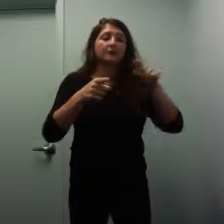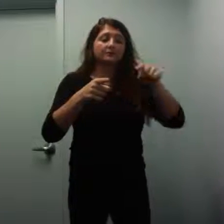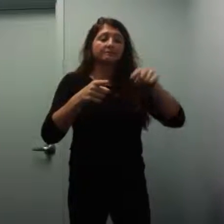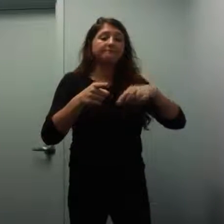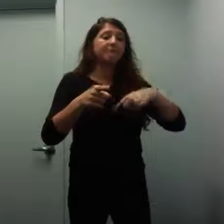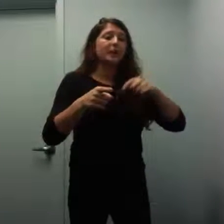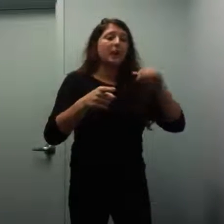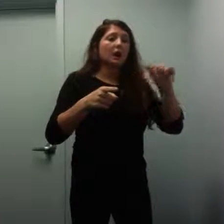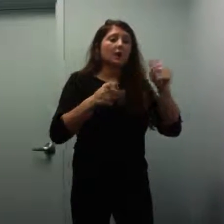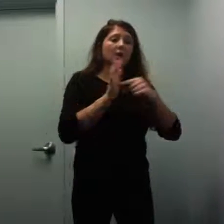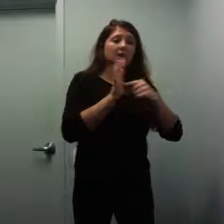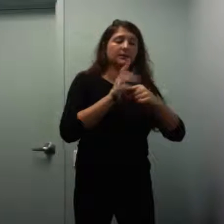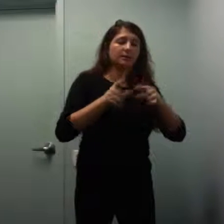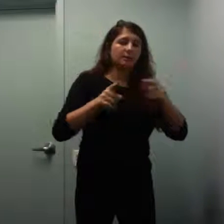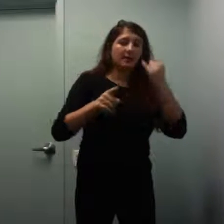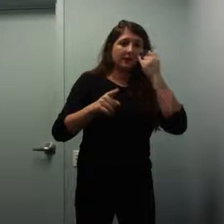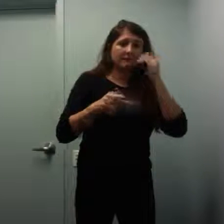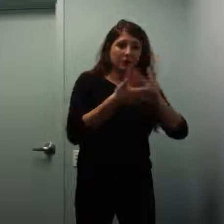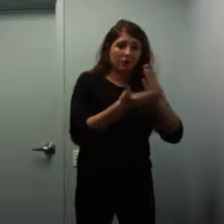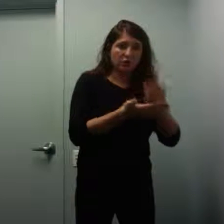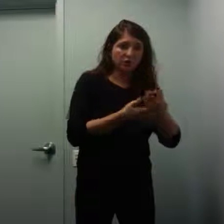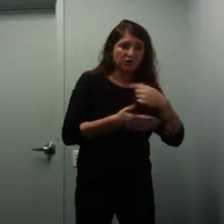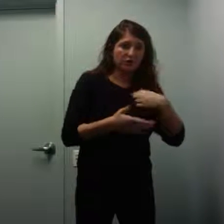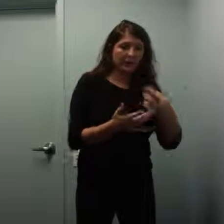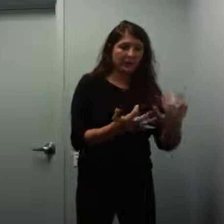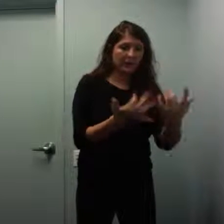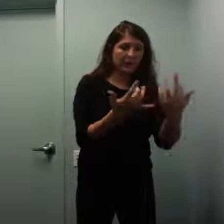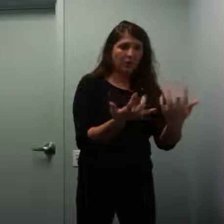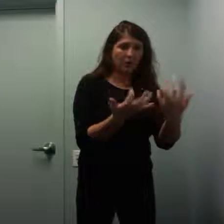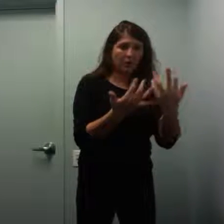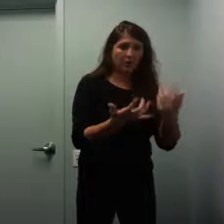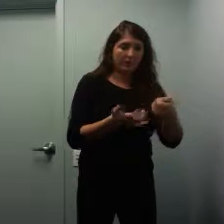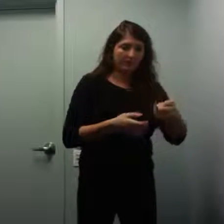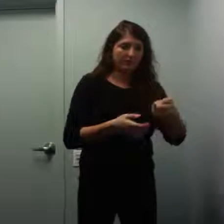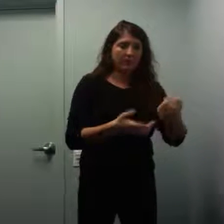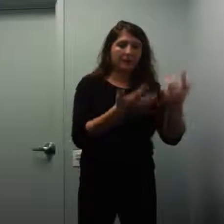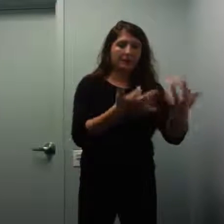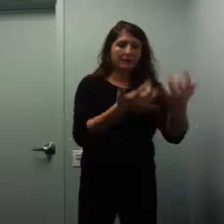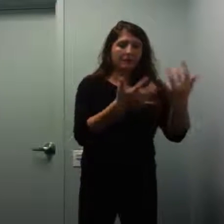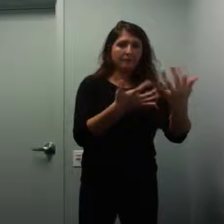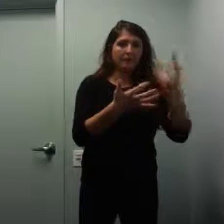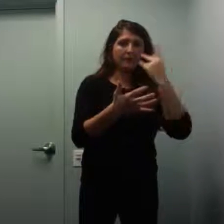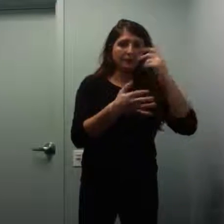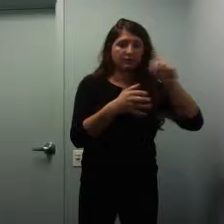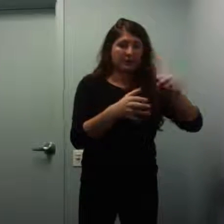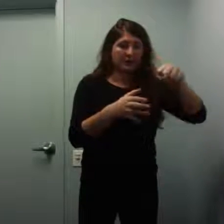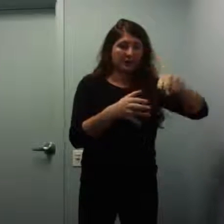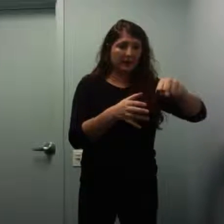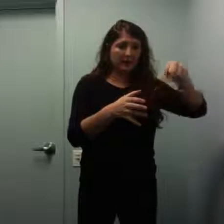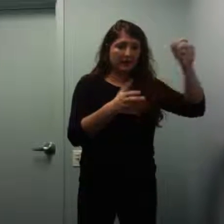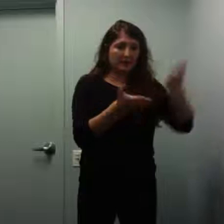you're boiling something, cooking something, you take the lid and lift it up, and there's water that's collected. You take the lid and set it on the stove, and then you have water that runs everywhere.